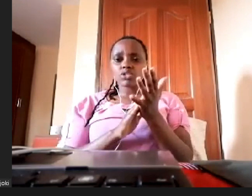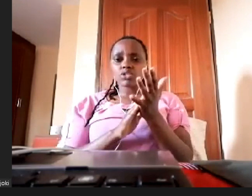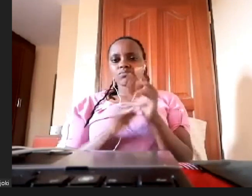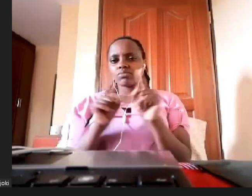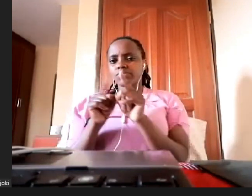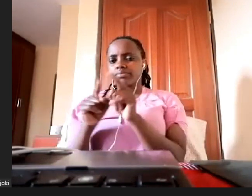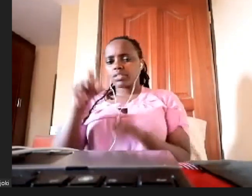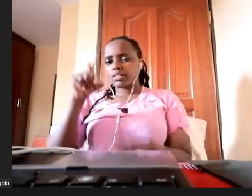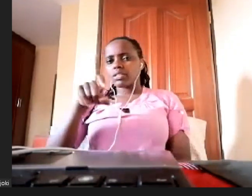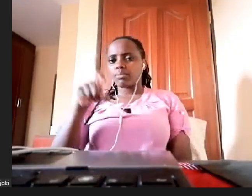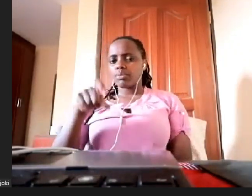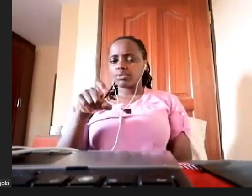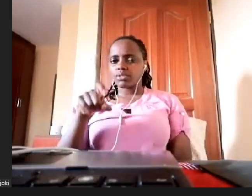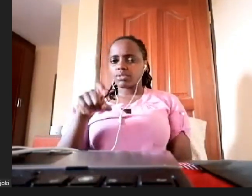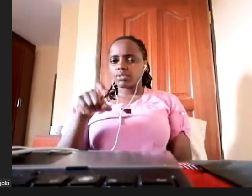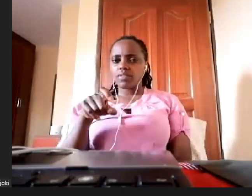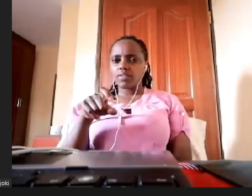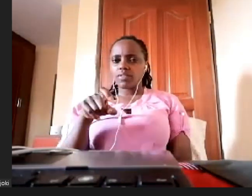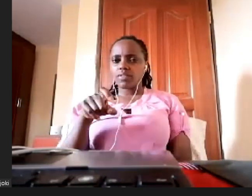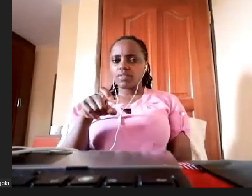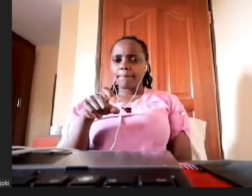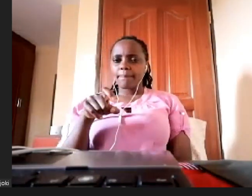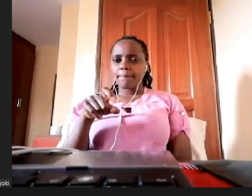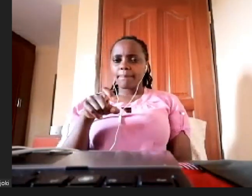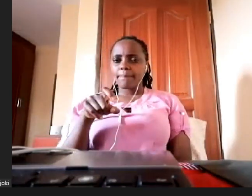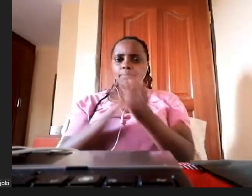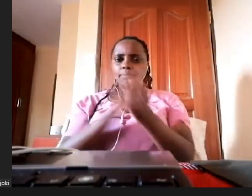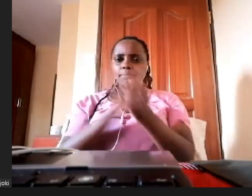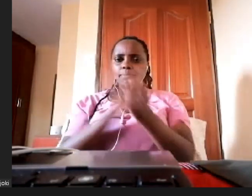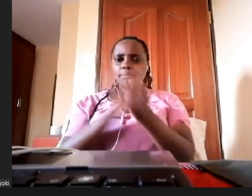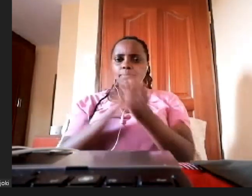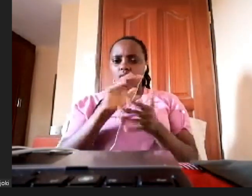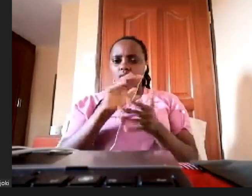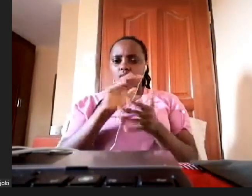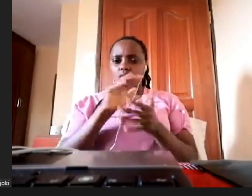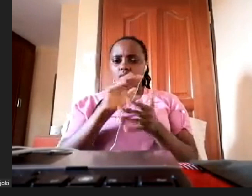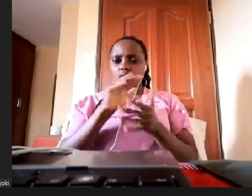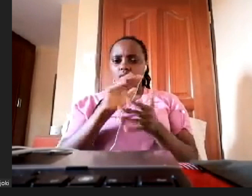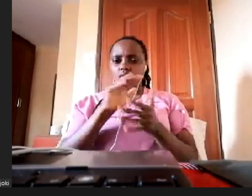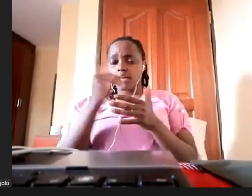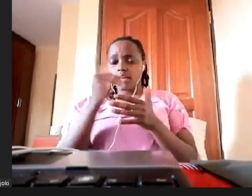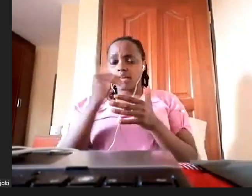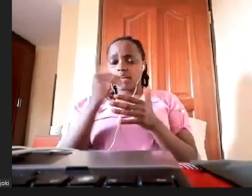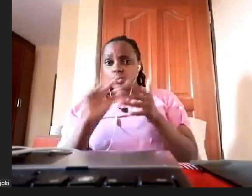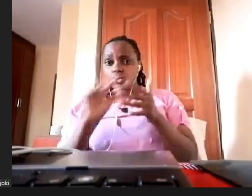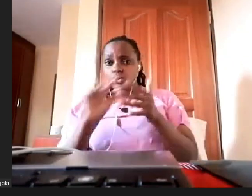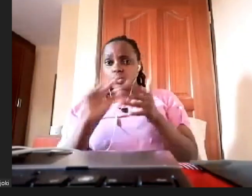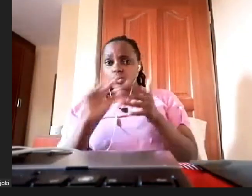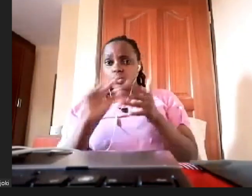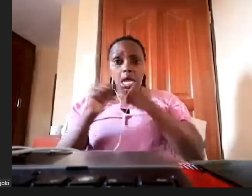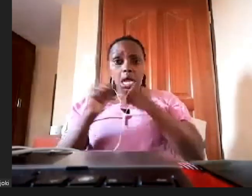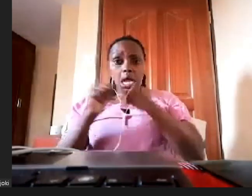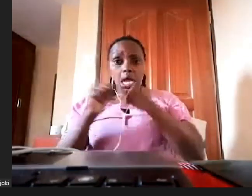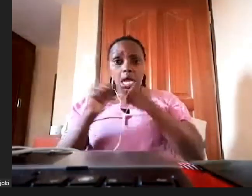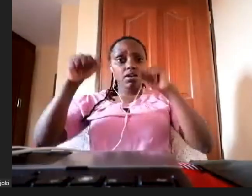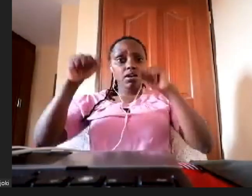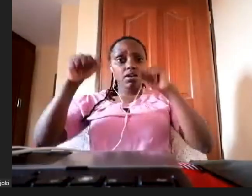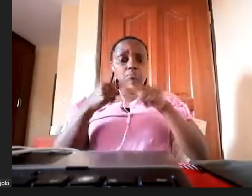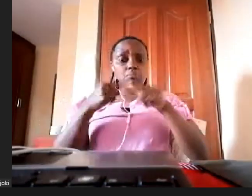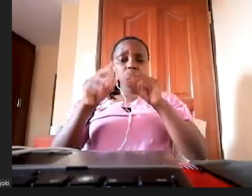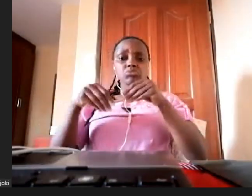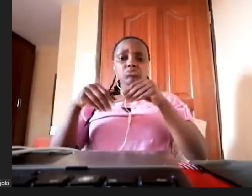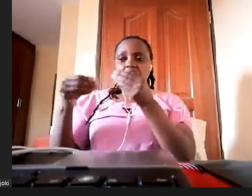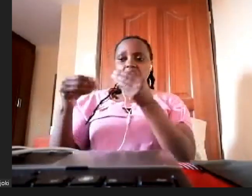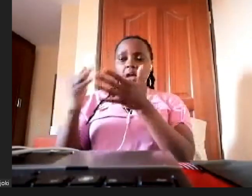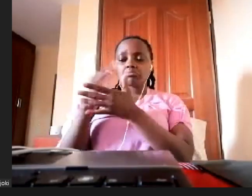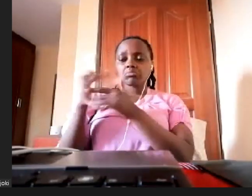should also support regional networks, because when regional networks are active, they can enable experience sharing